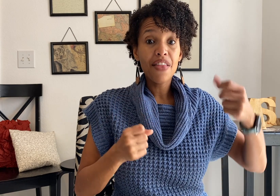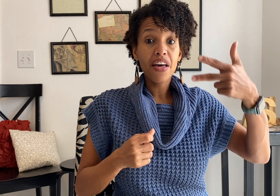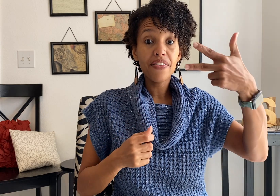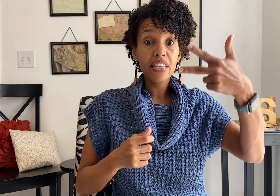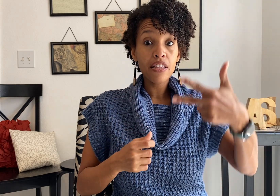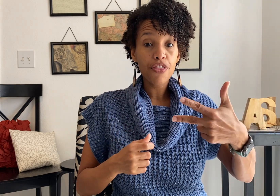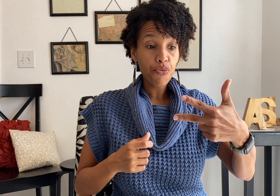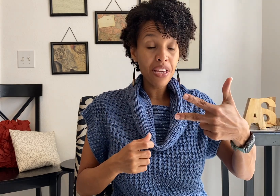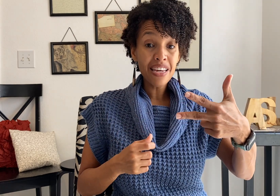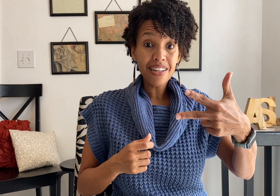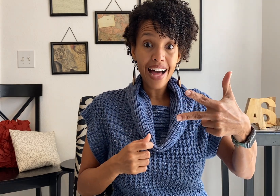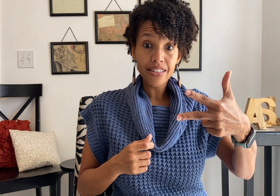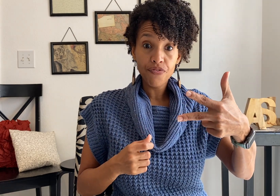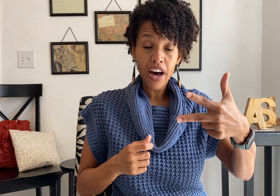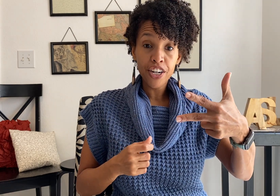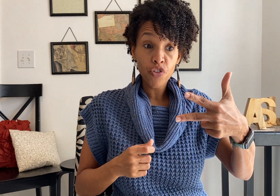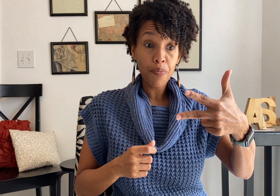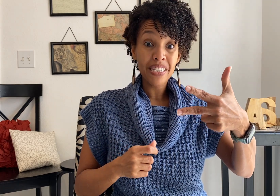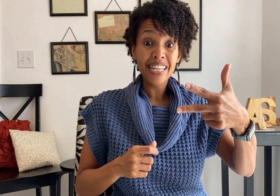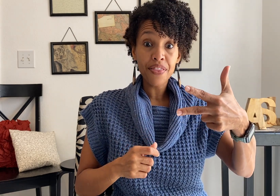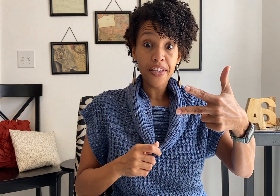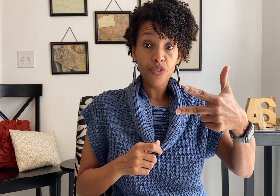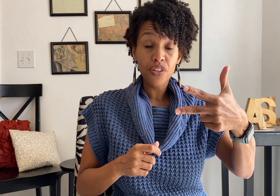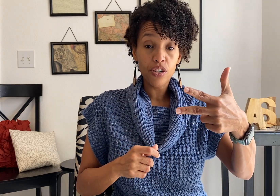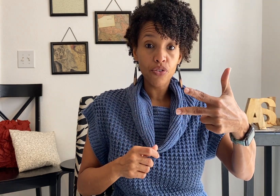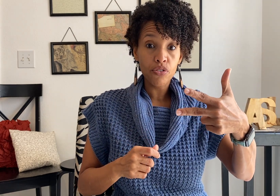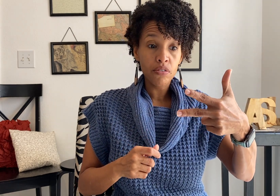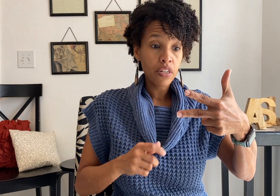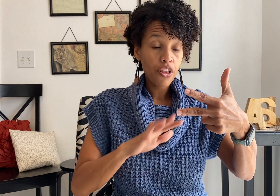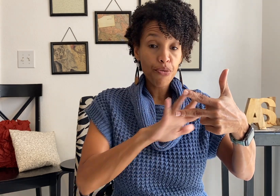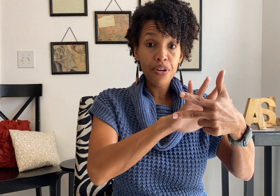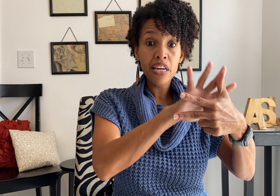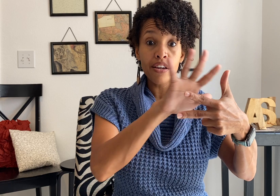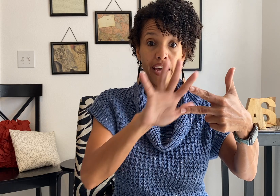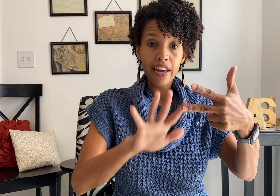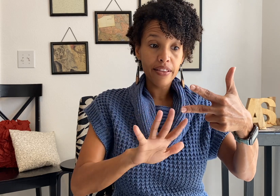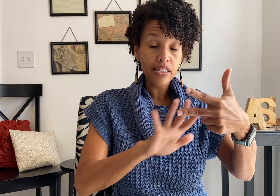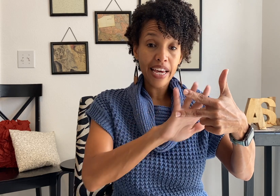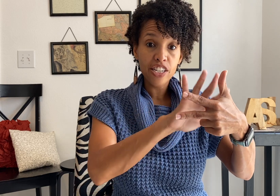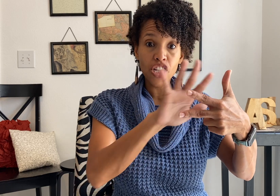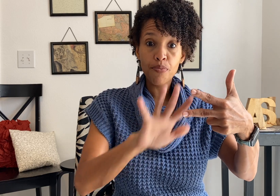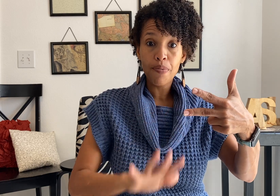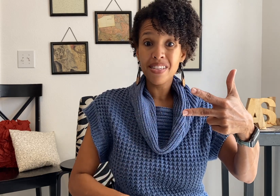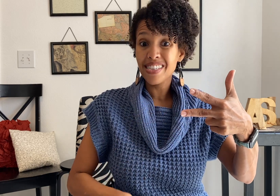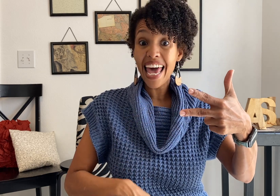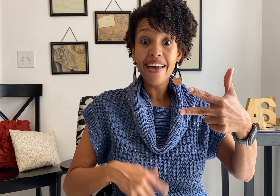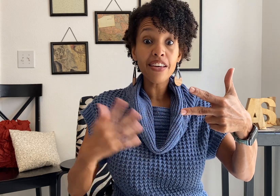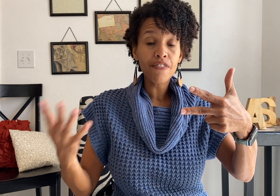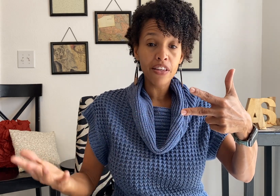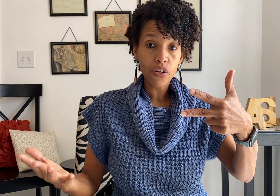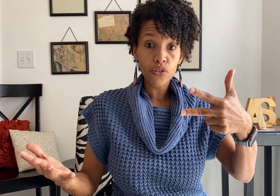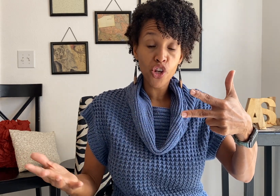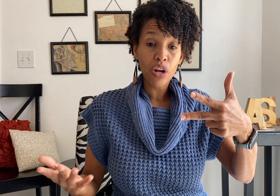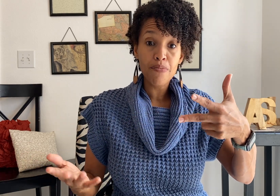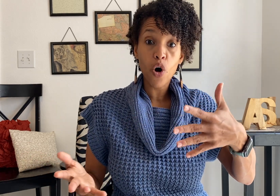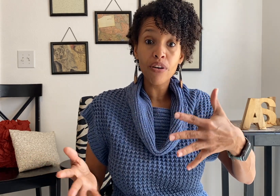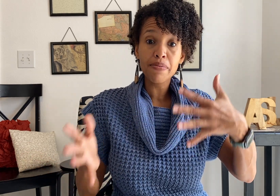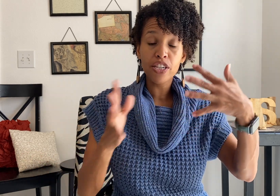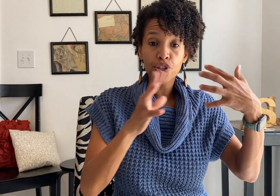then the 3 classifier to represent this vehicle. This hand shape represents any vehicle. So you want to always make sure